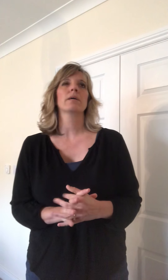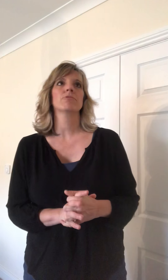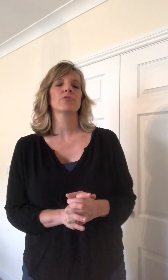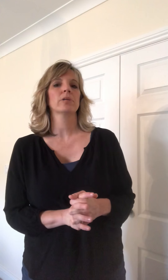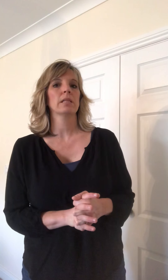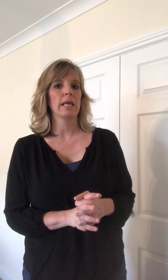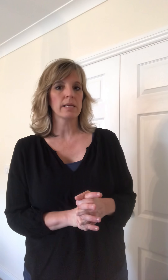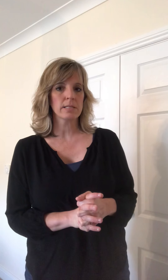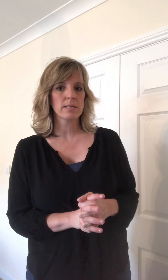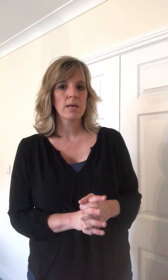sign for late,